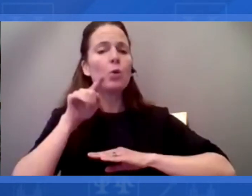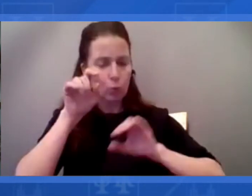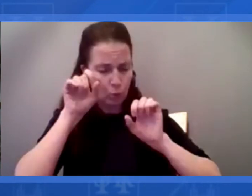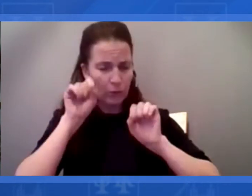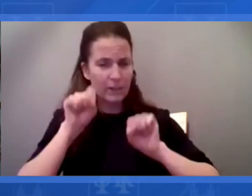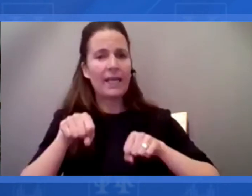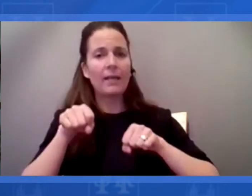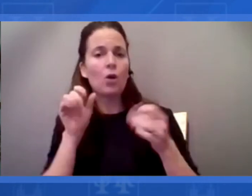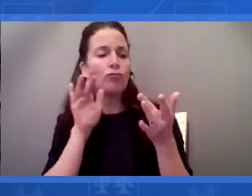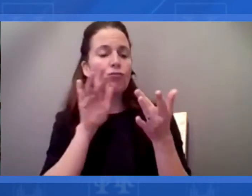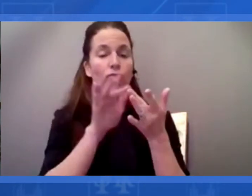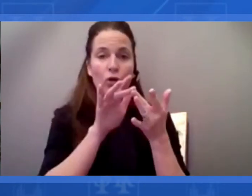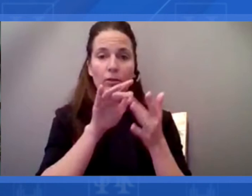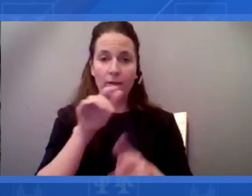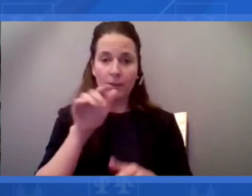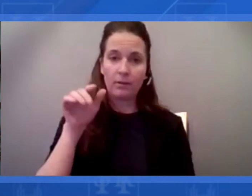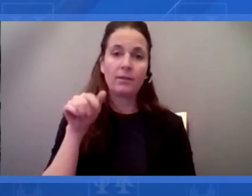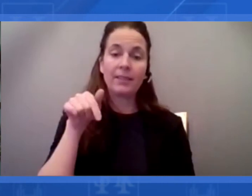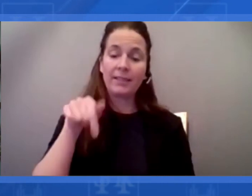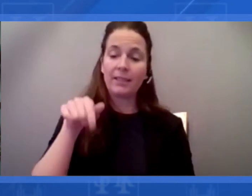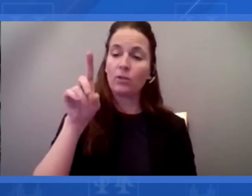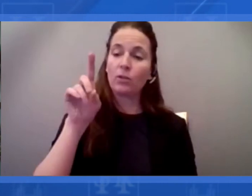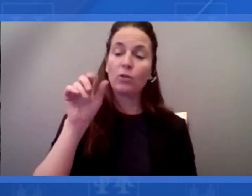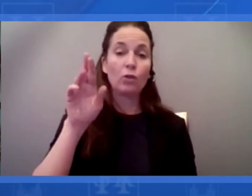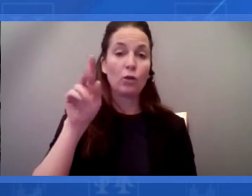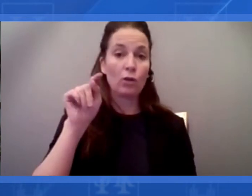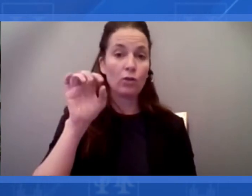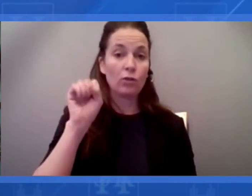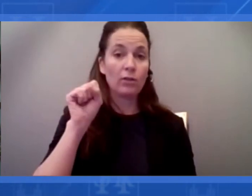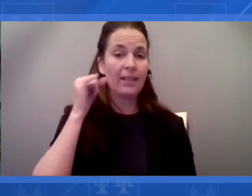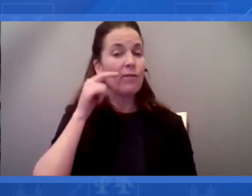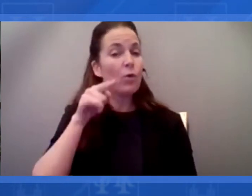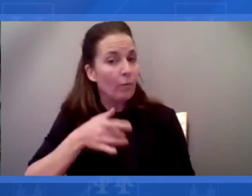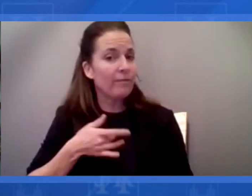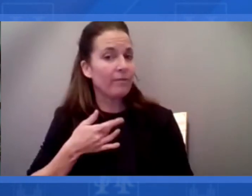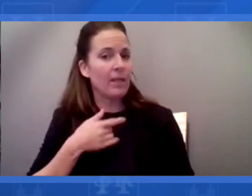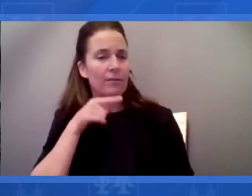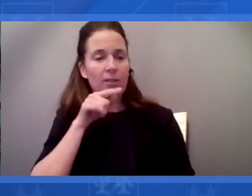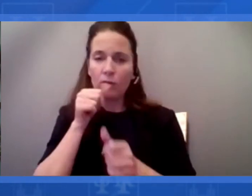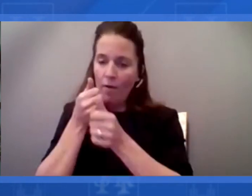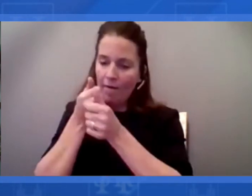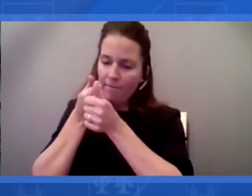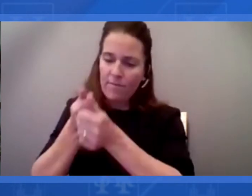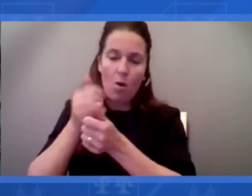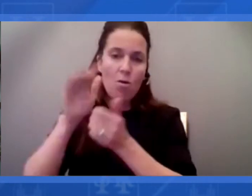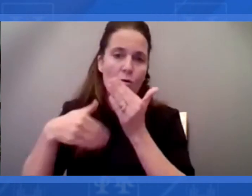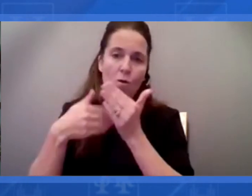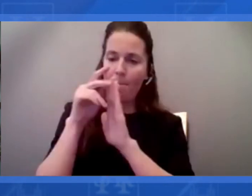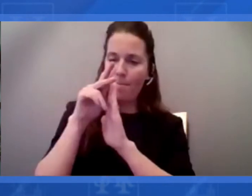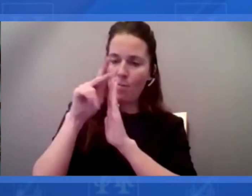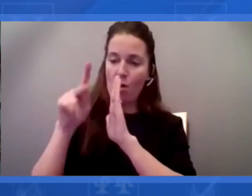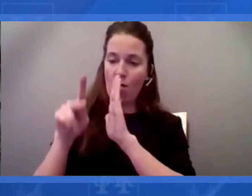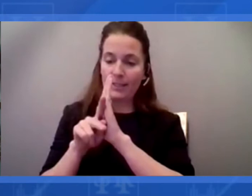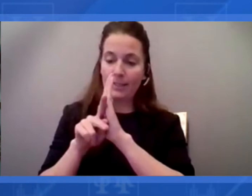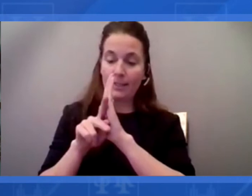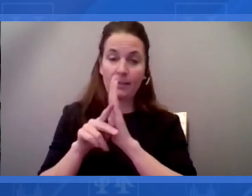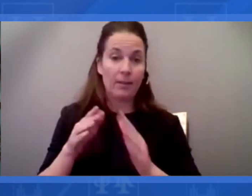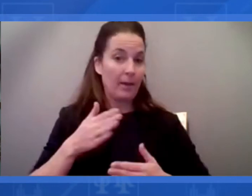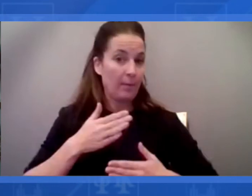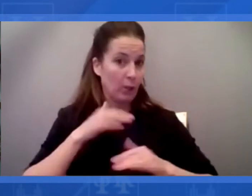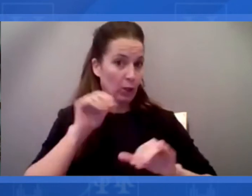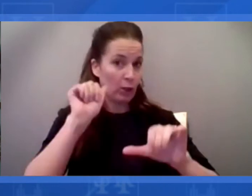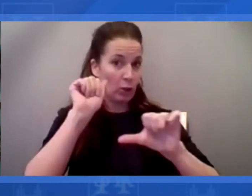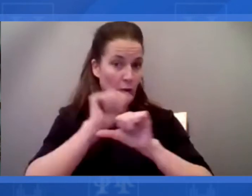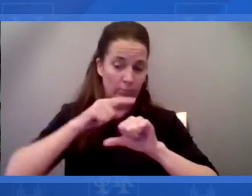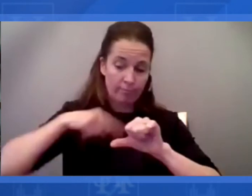representatives. DARTS will follow up with the driver in question to ensure that they are following all policies in force at the time